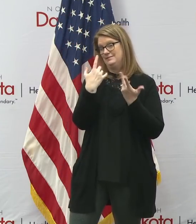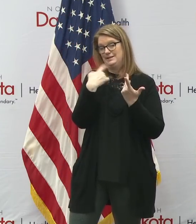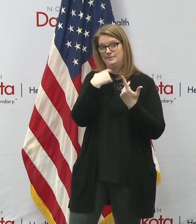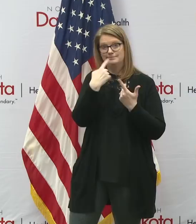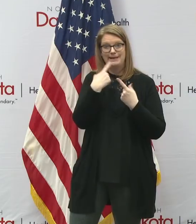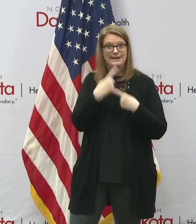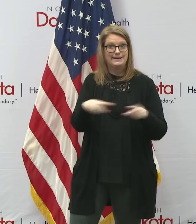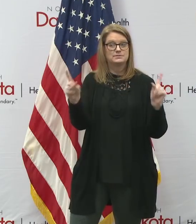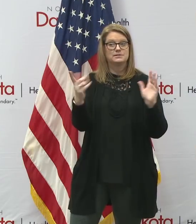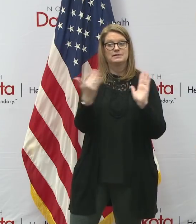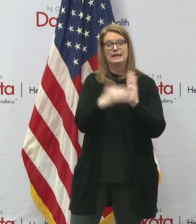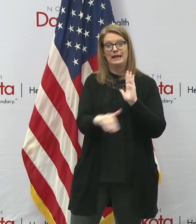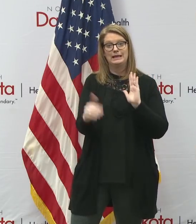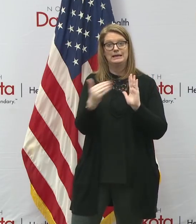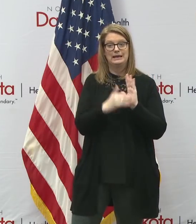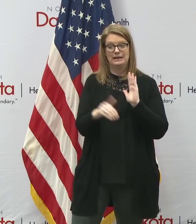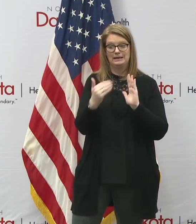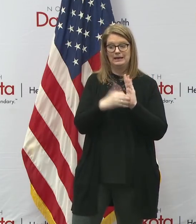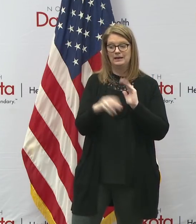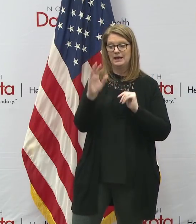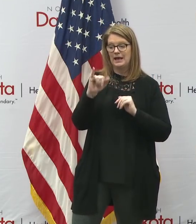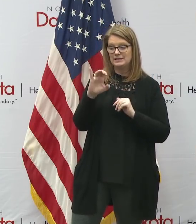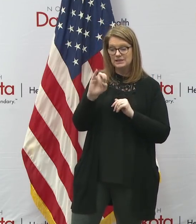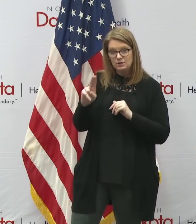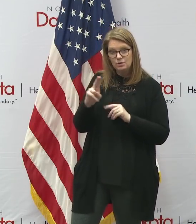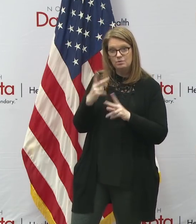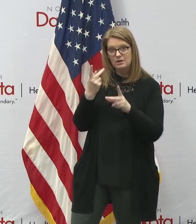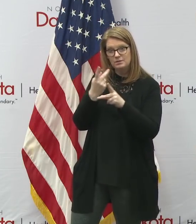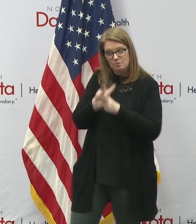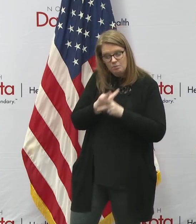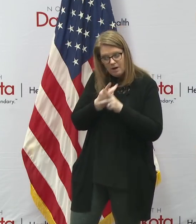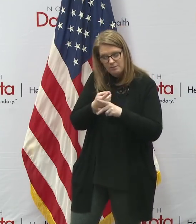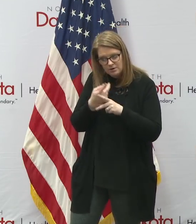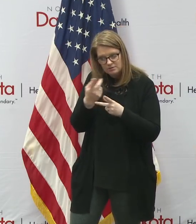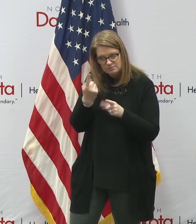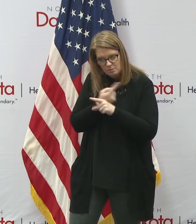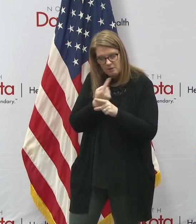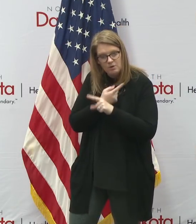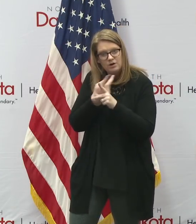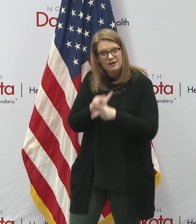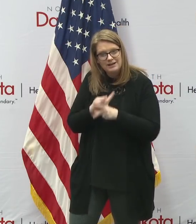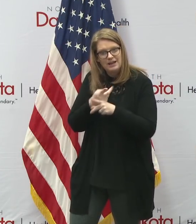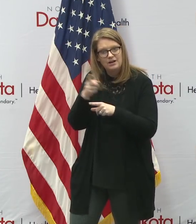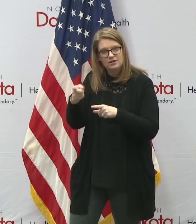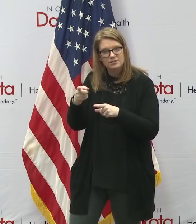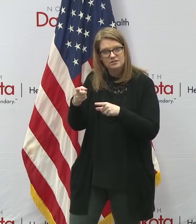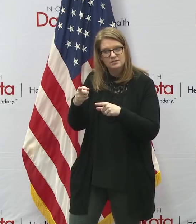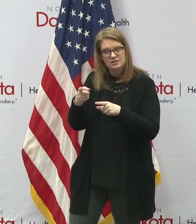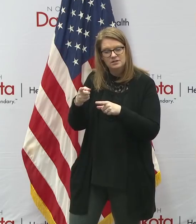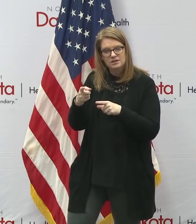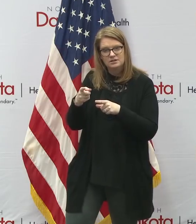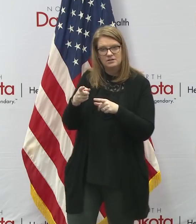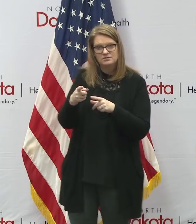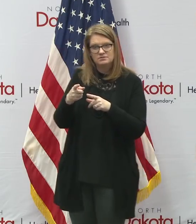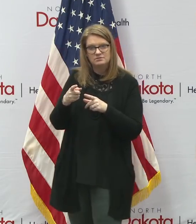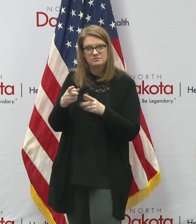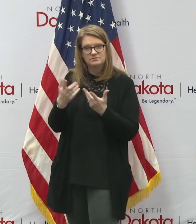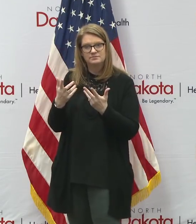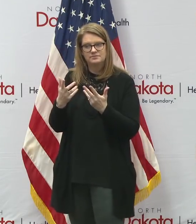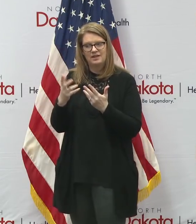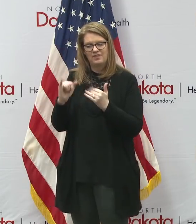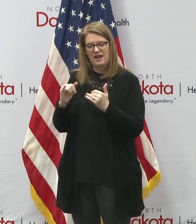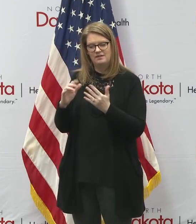you ICU with proper care with a ventilator, sometimes the mortality rate can drop to